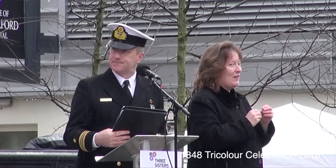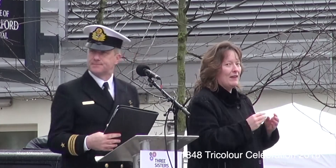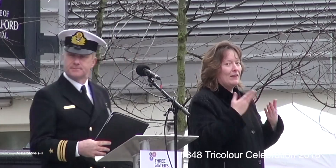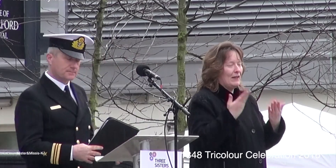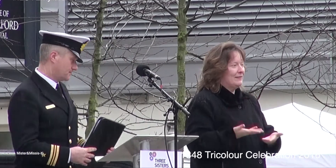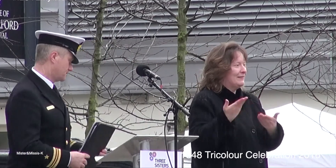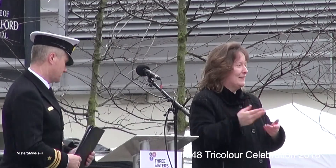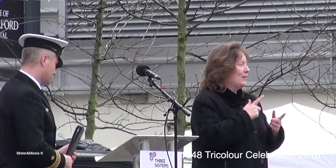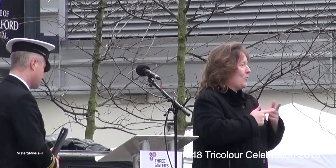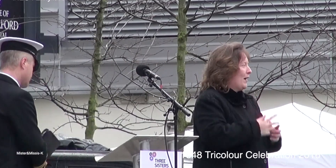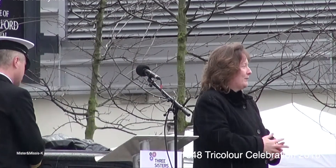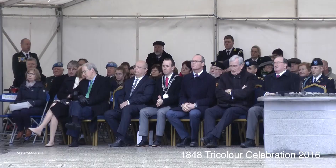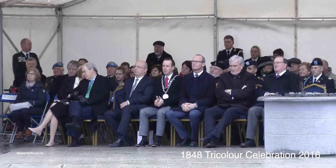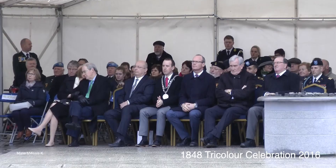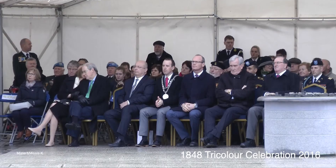Choir.